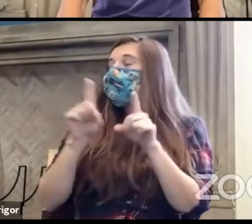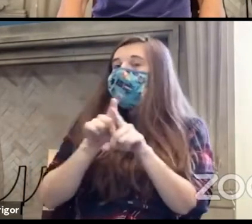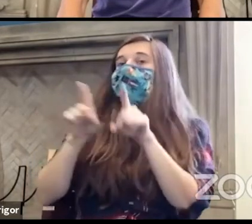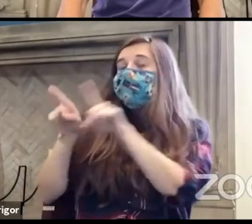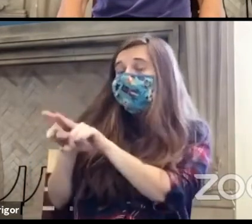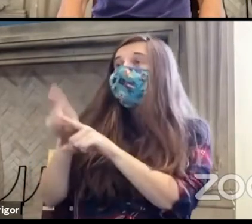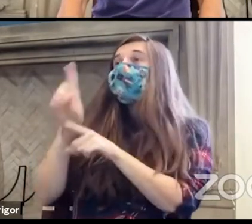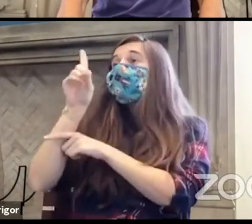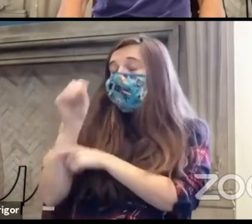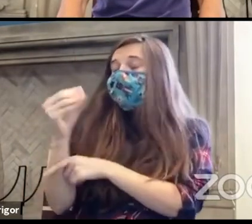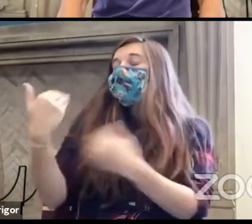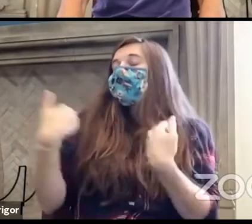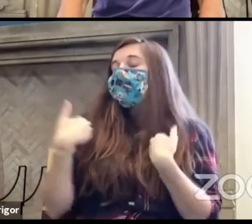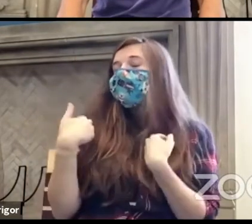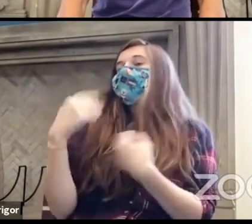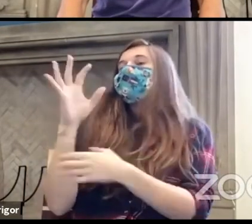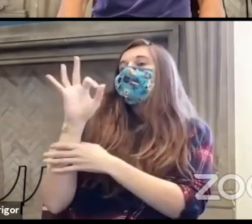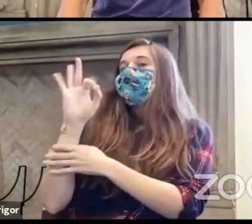And we also have a Facebook page.